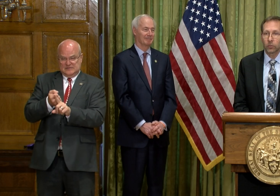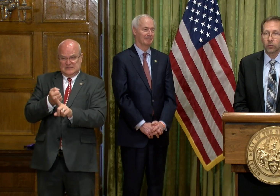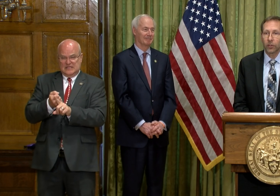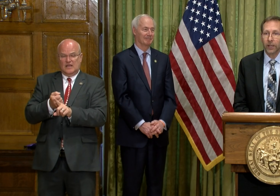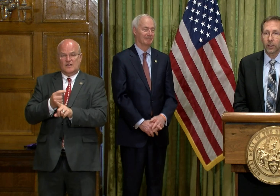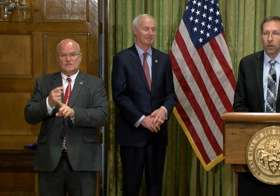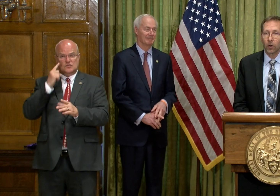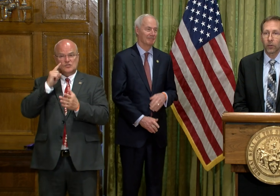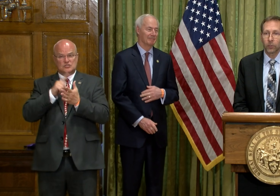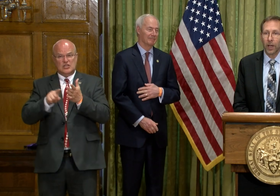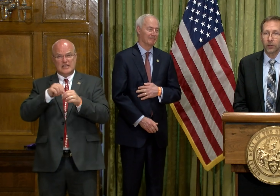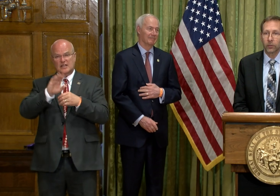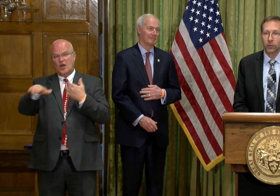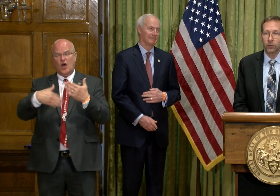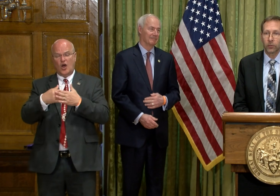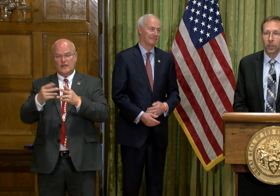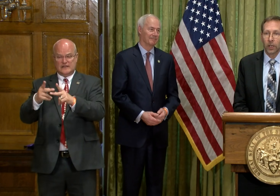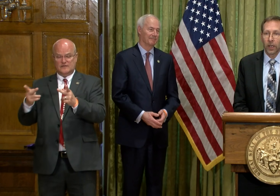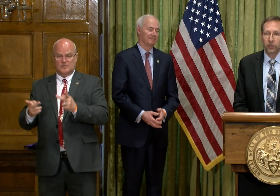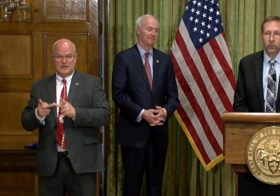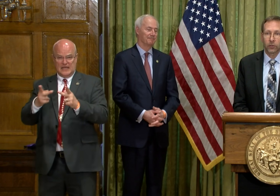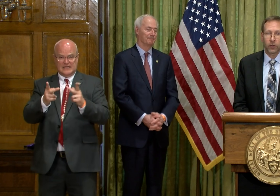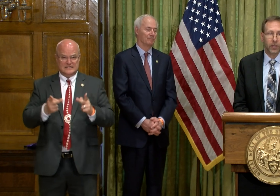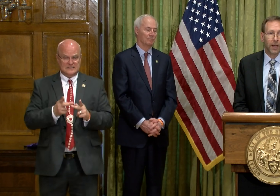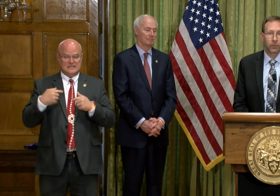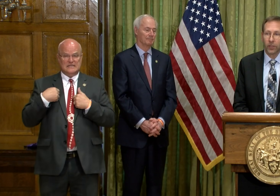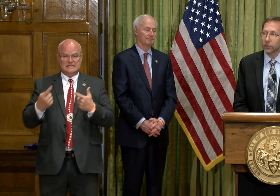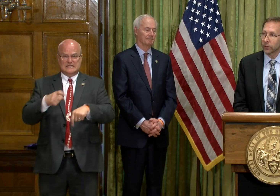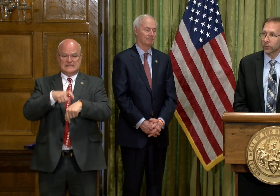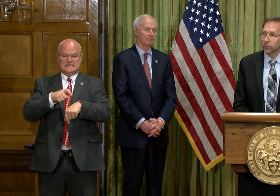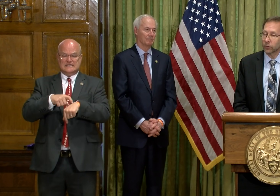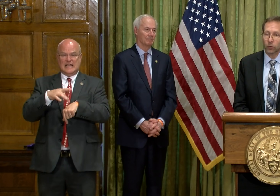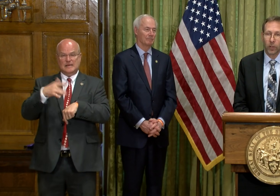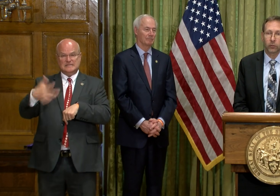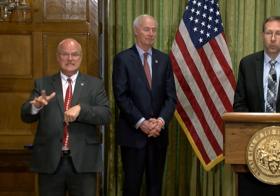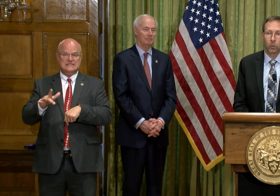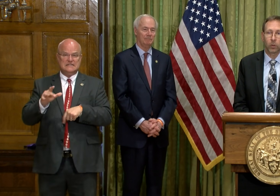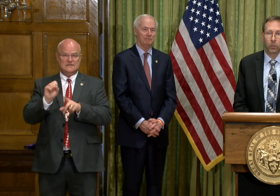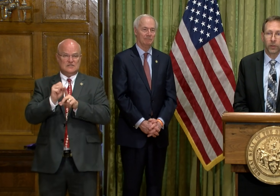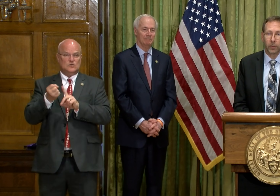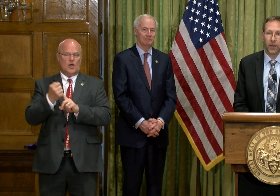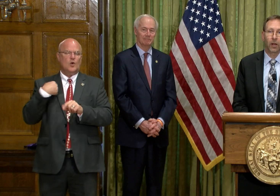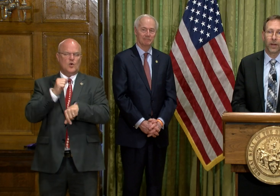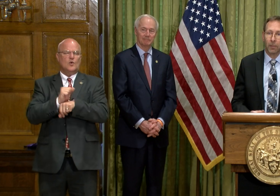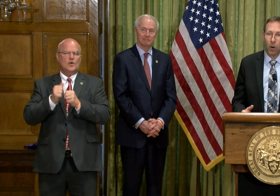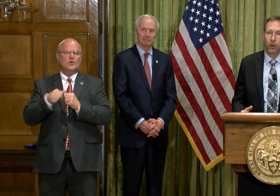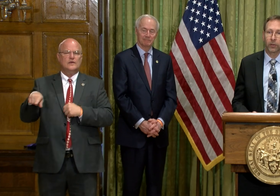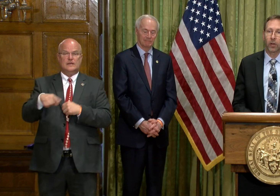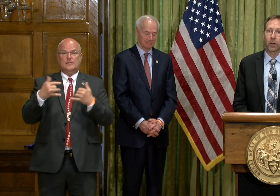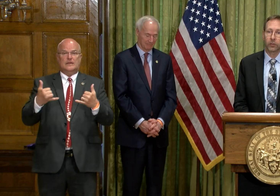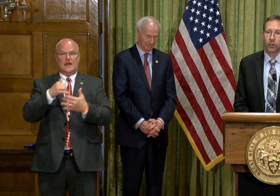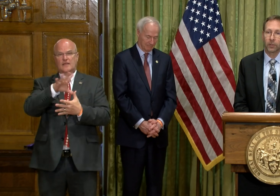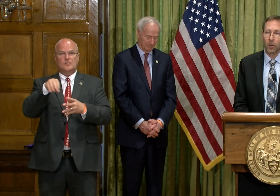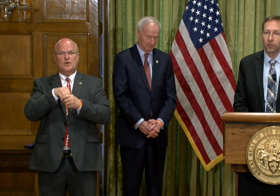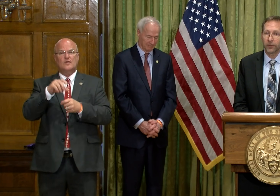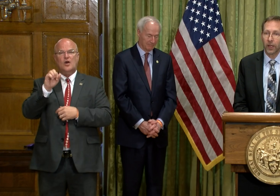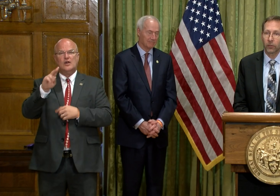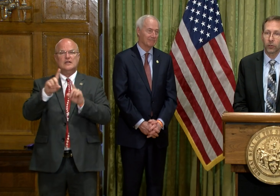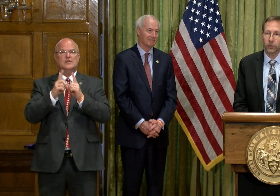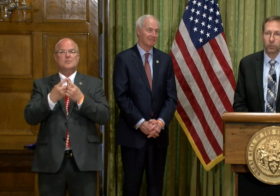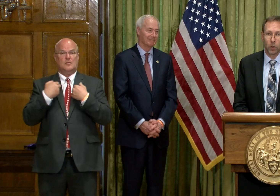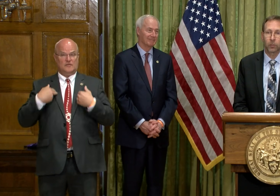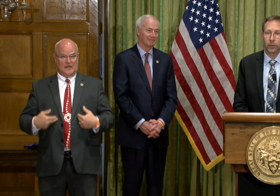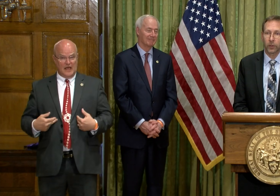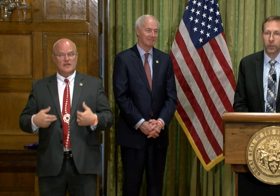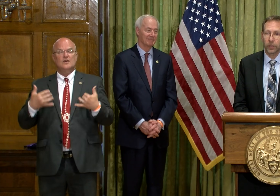themselves to check in on all these practices. And since it's a time-sensitive situation, we'll work with them. They are now part of the Arkansas Department of